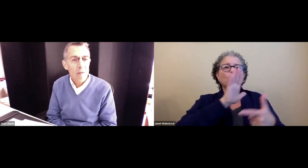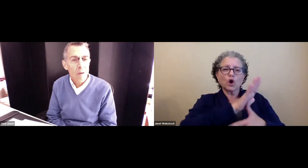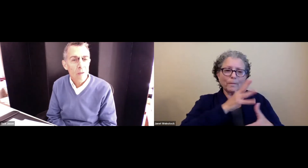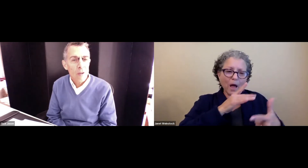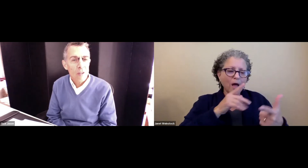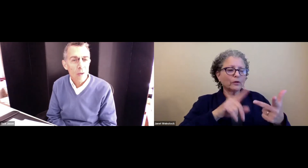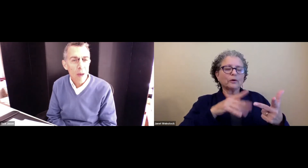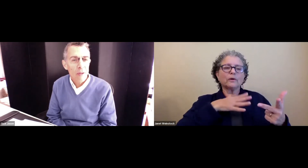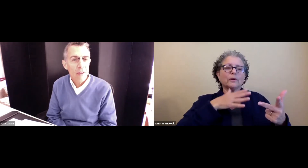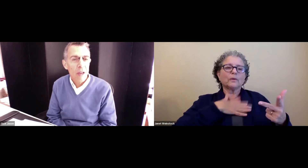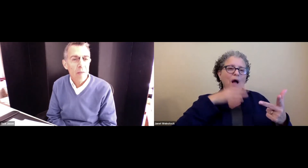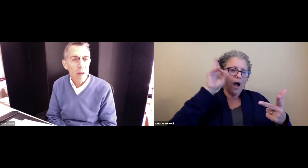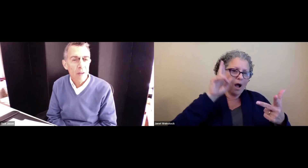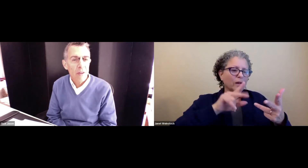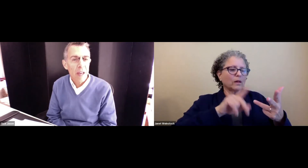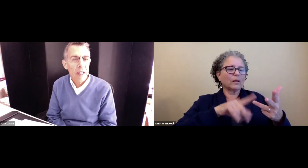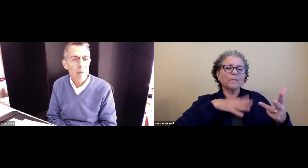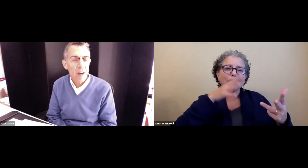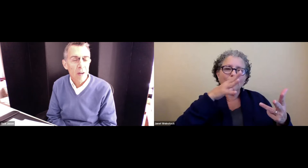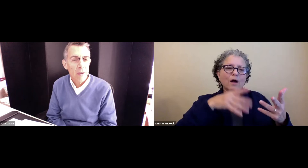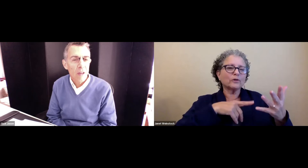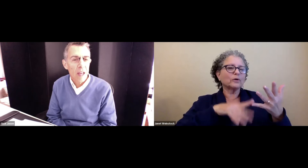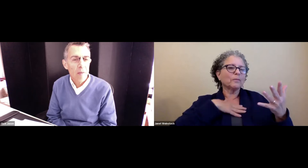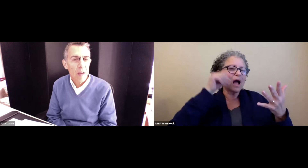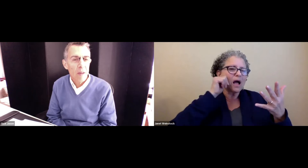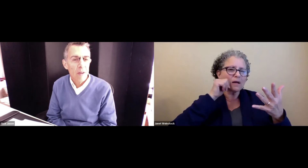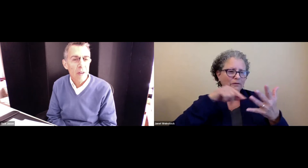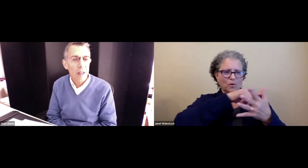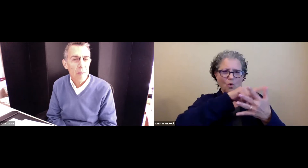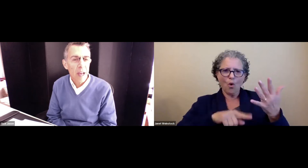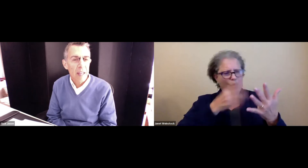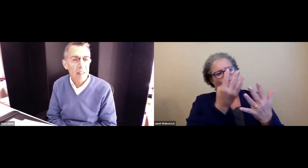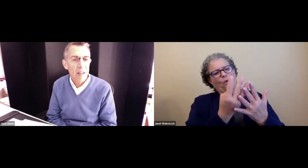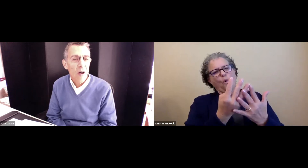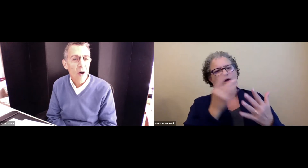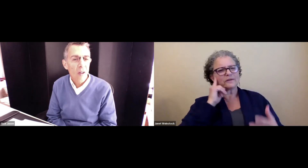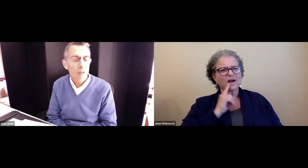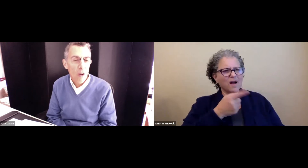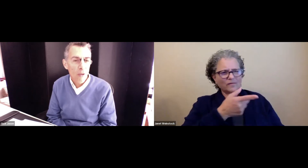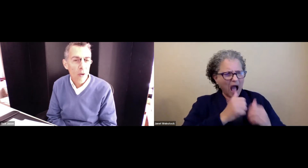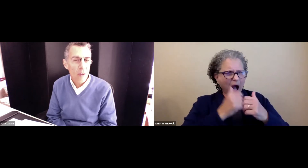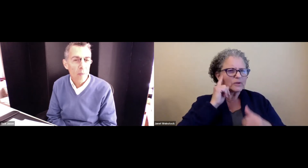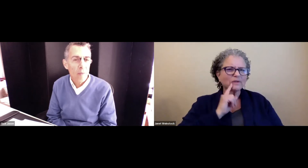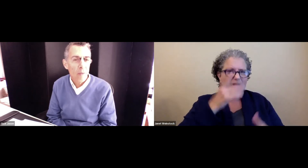course, my grandmother and mother and my uncle and my mother and my aunt, all four of them were deaf.